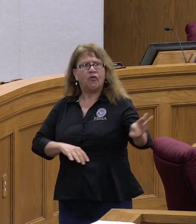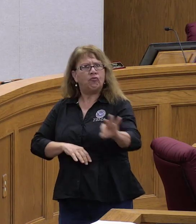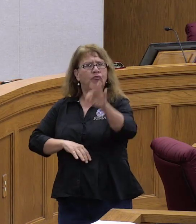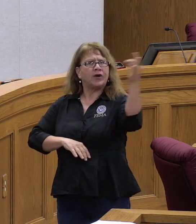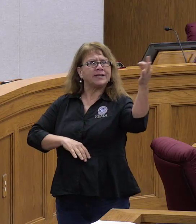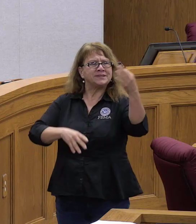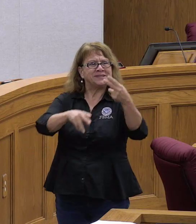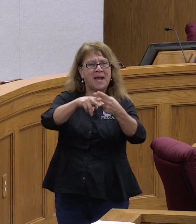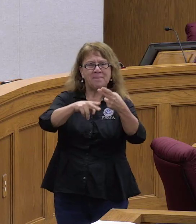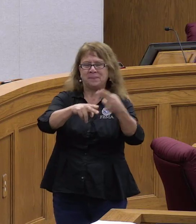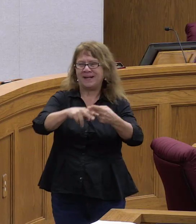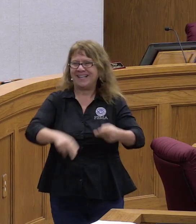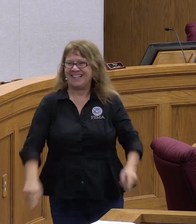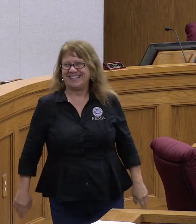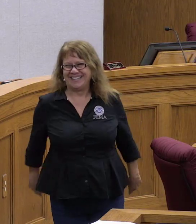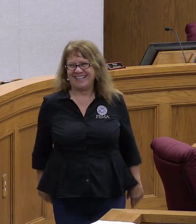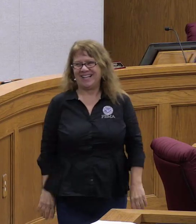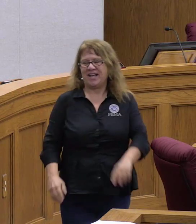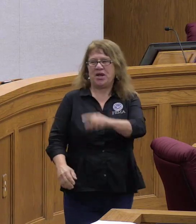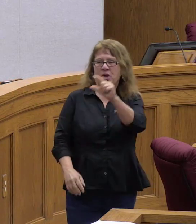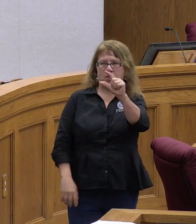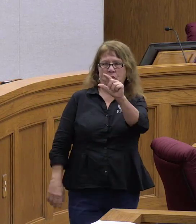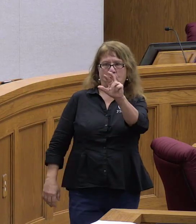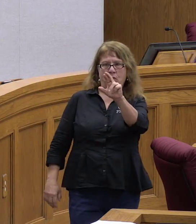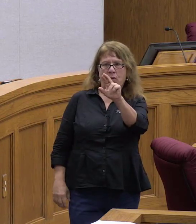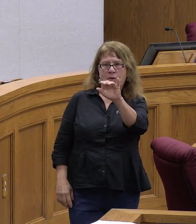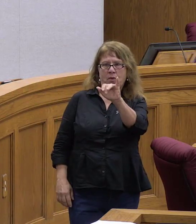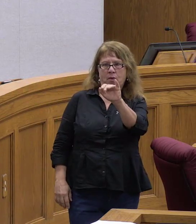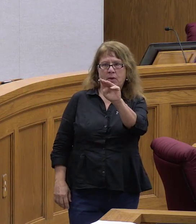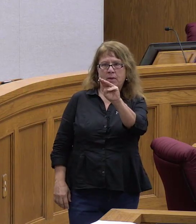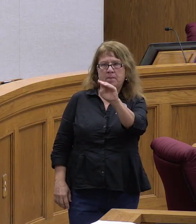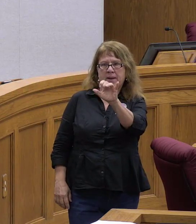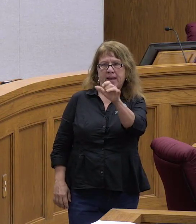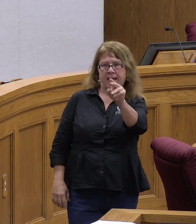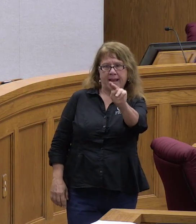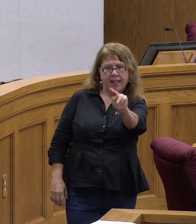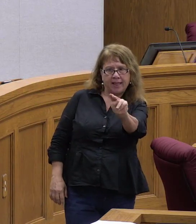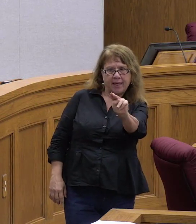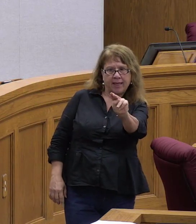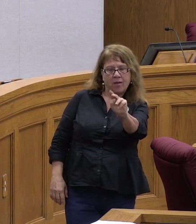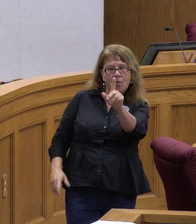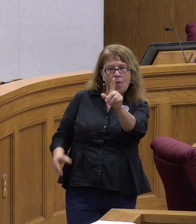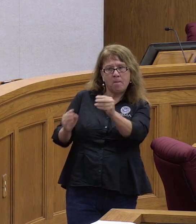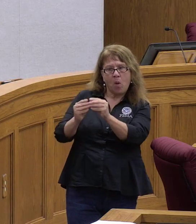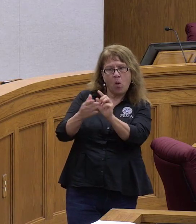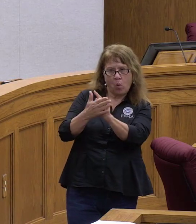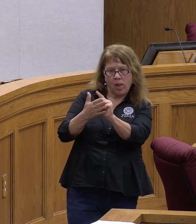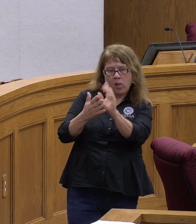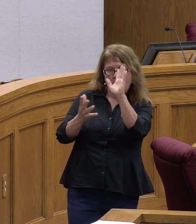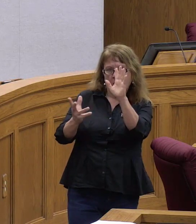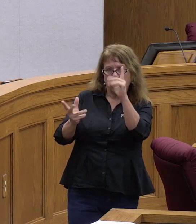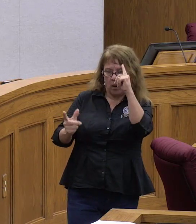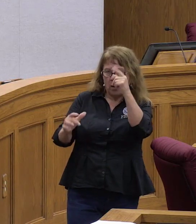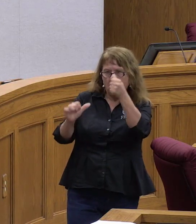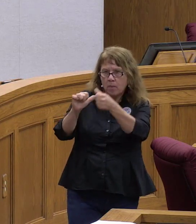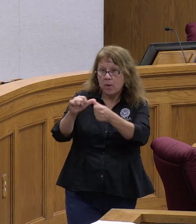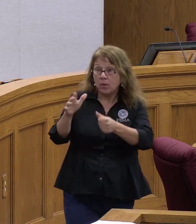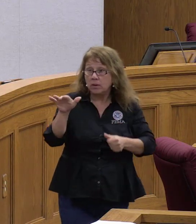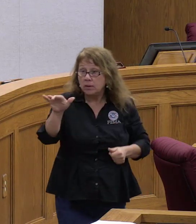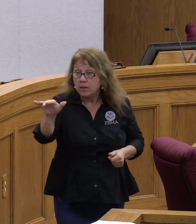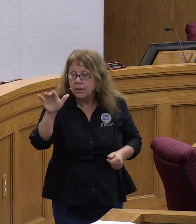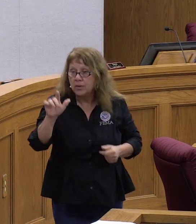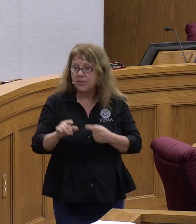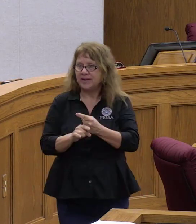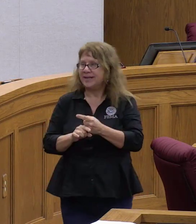sometimes. It's Grimion. But hey, another week and we got you. From